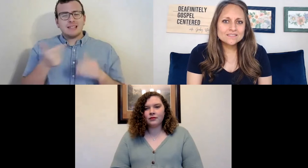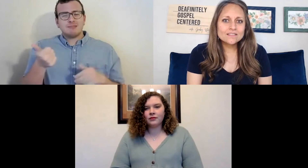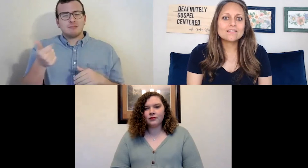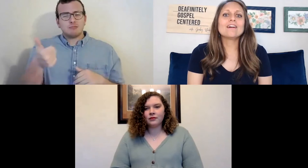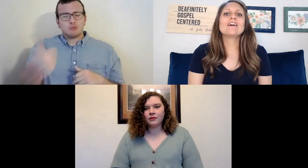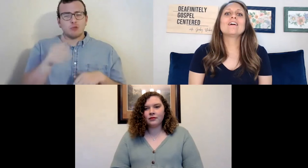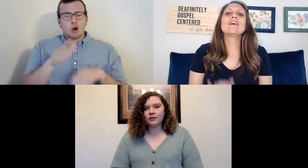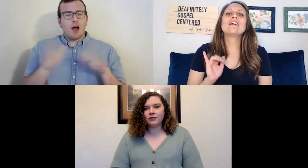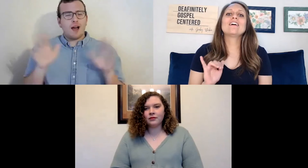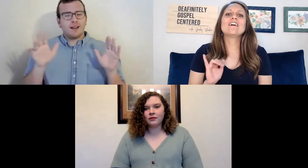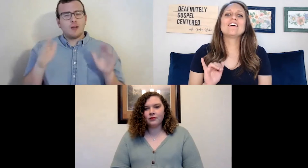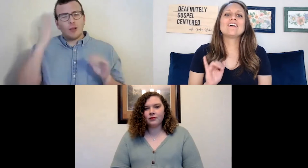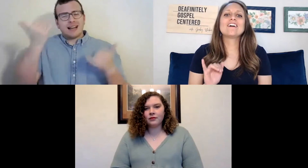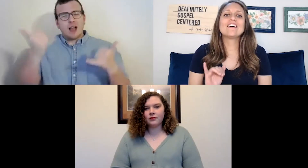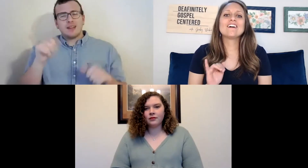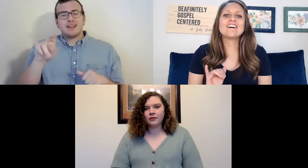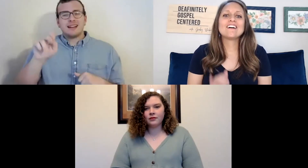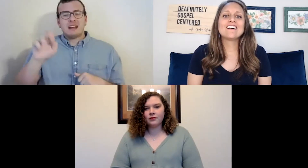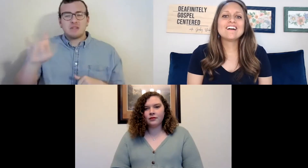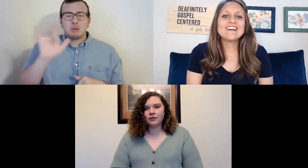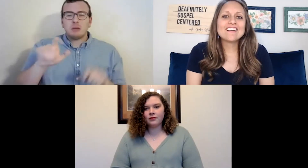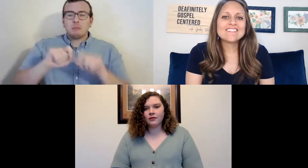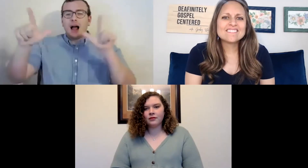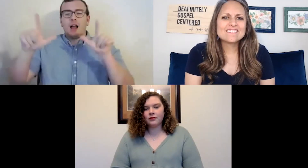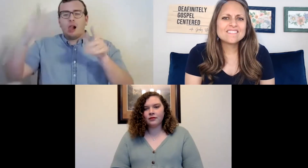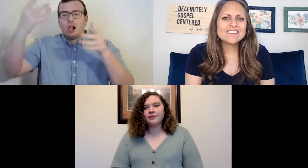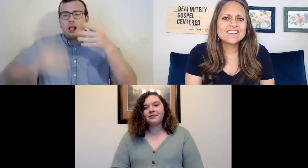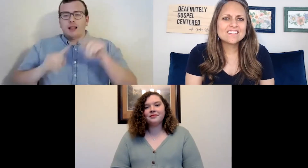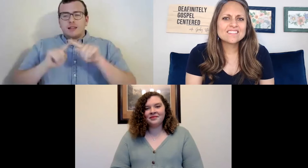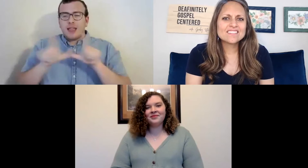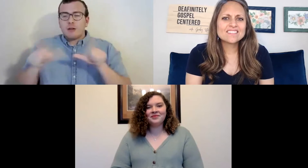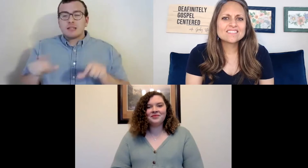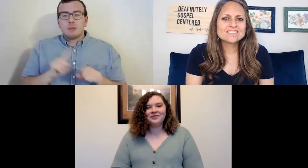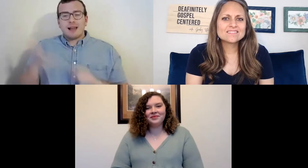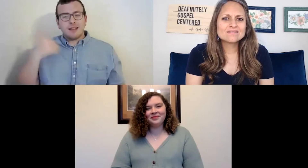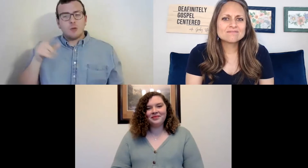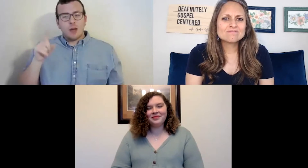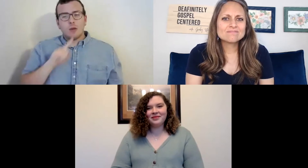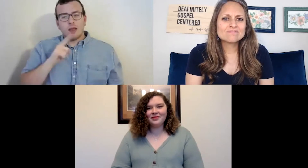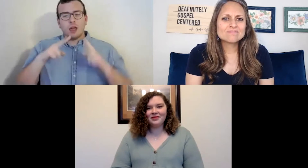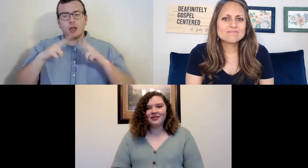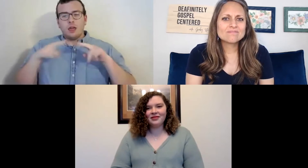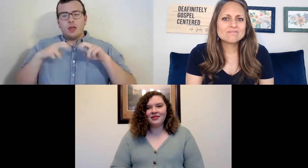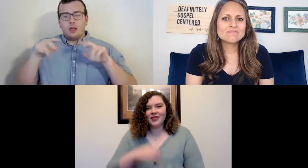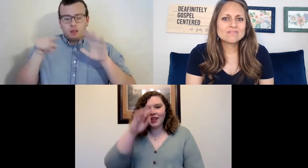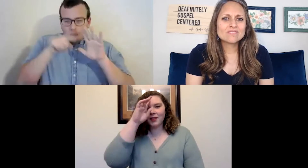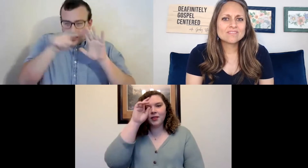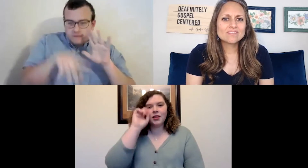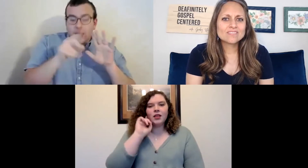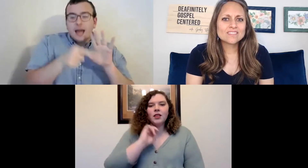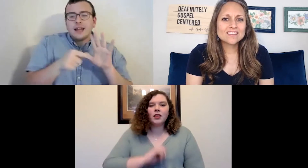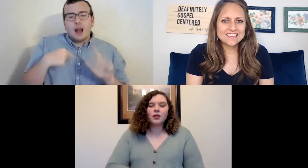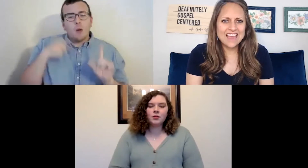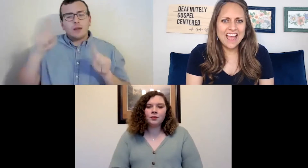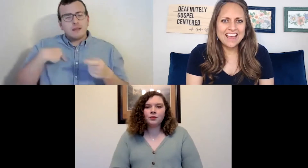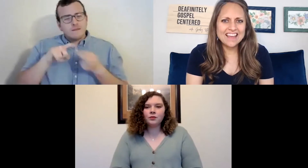it's really easy to turn on closed captions and everything. But I was trying to figure out how to actually turn closed captions on, and I was at my friend's house when we were watching TV